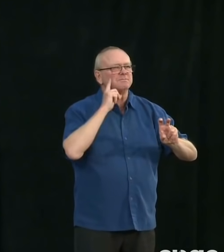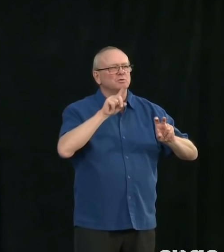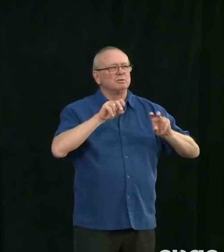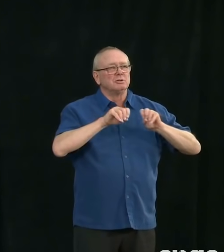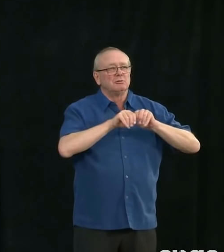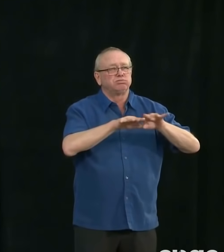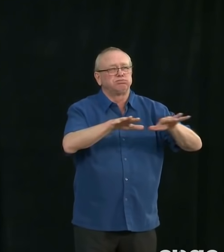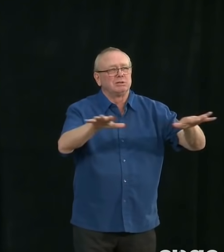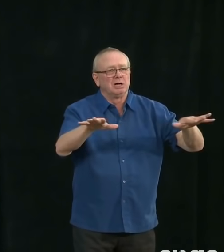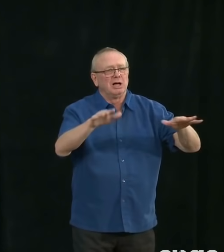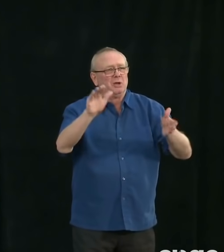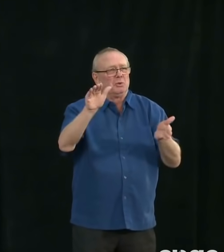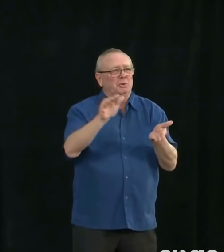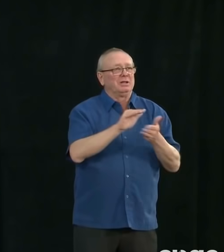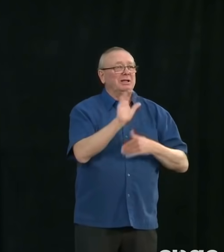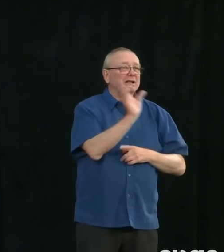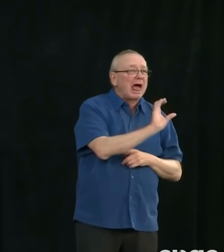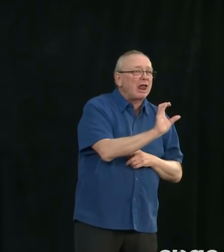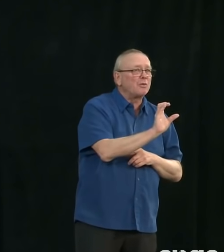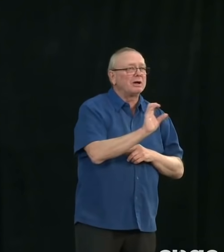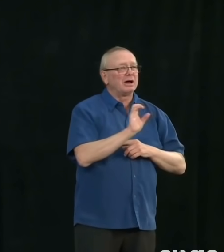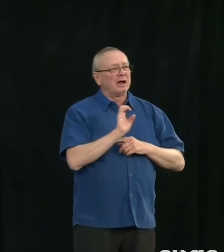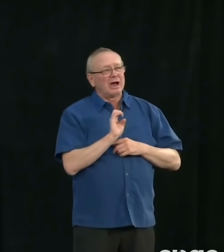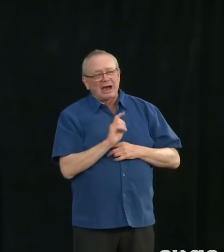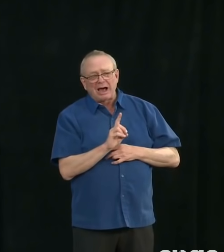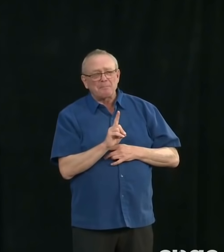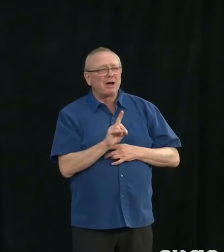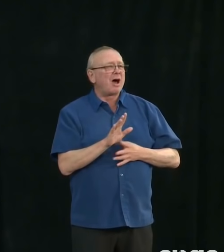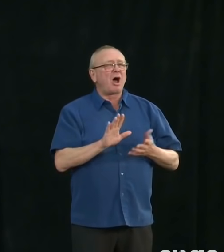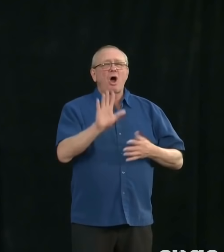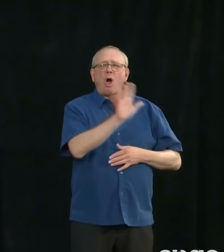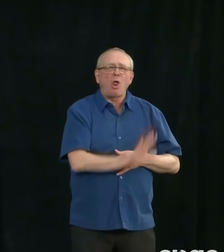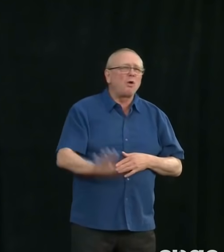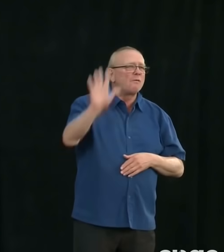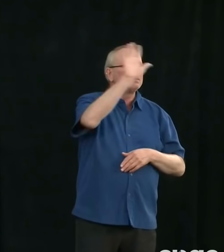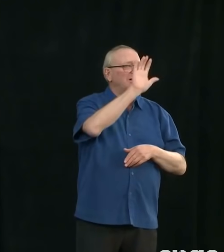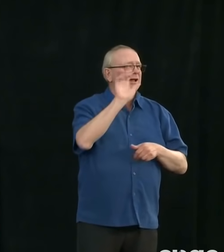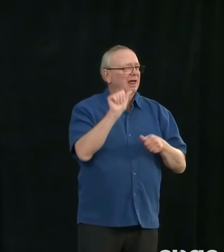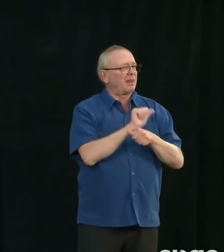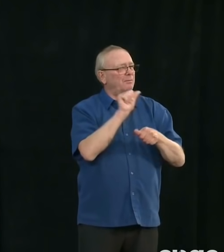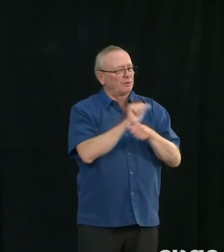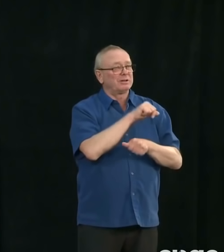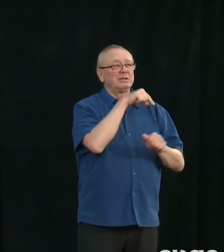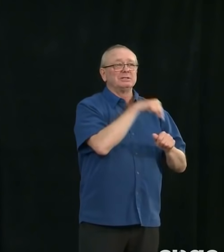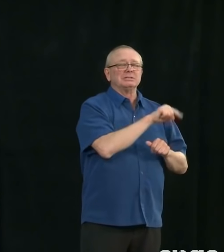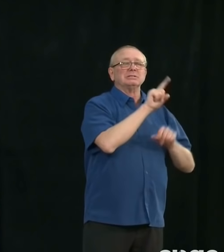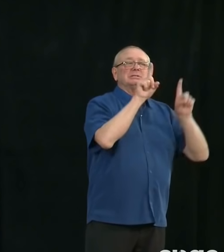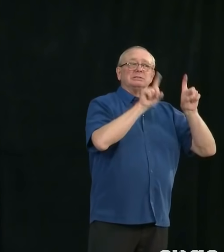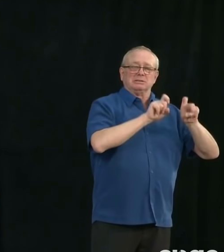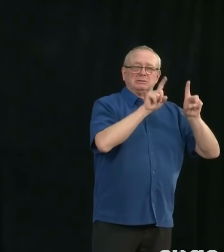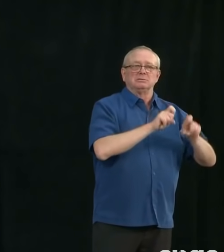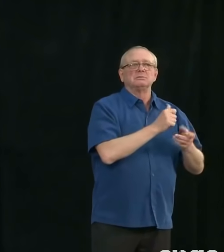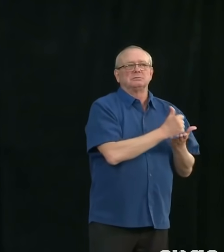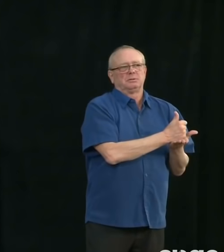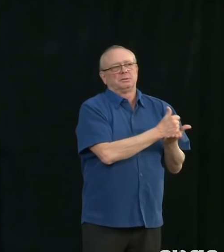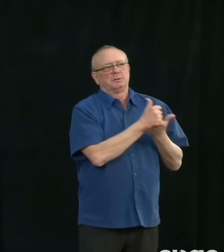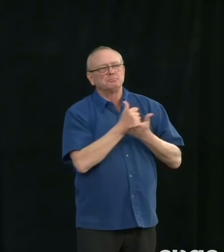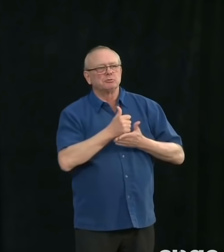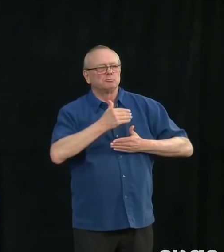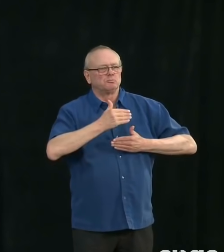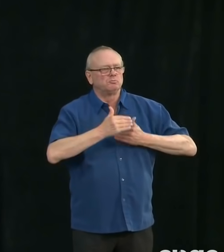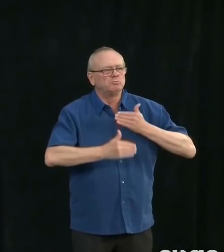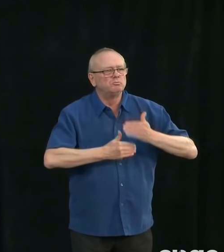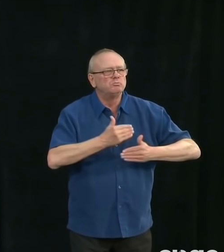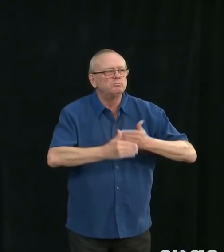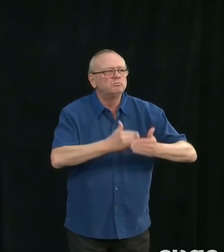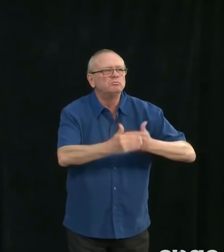Alberta. We know that testing is a critical element of the province's long-term strategy as we remain diligent in identifying those who are